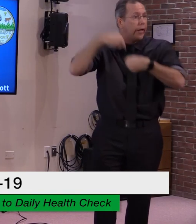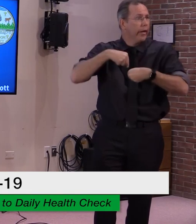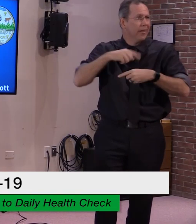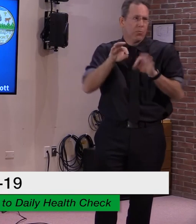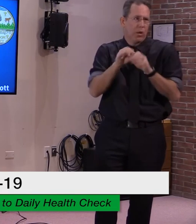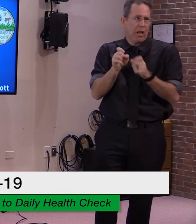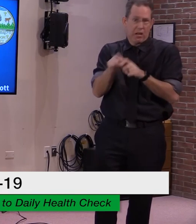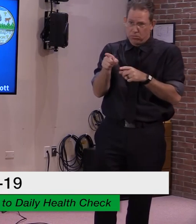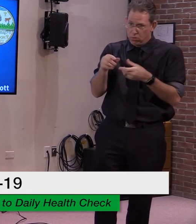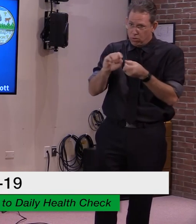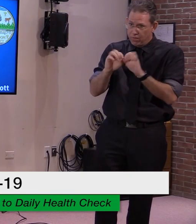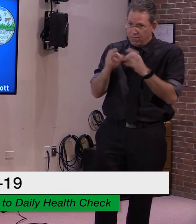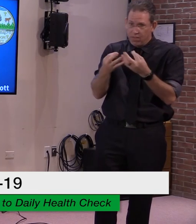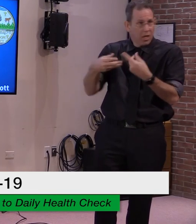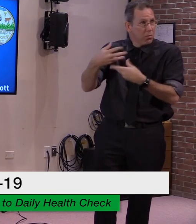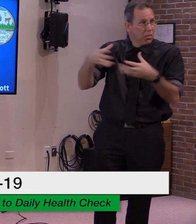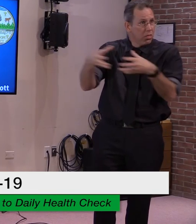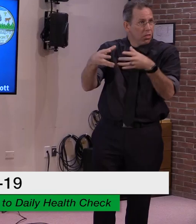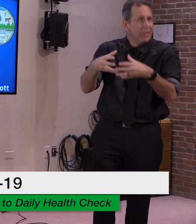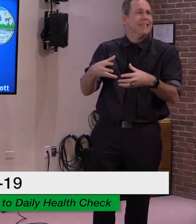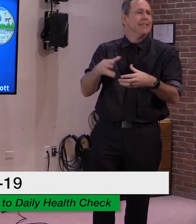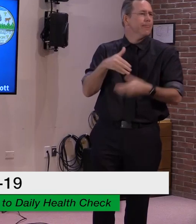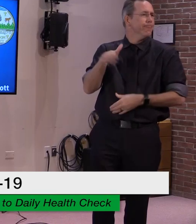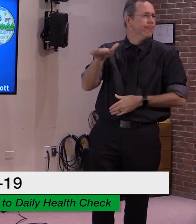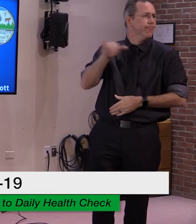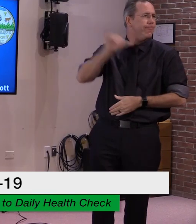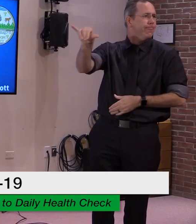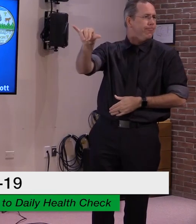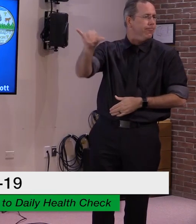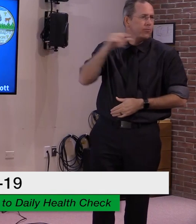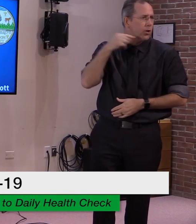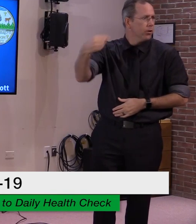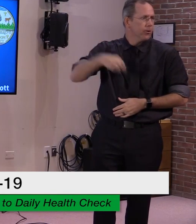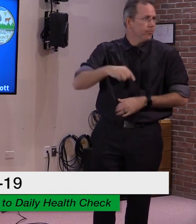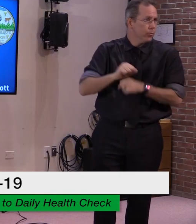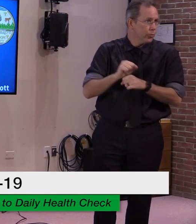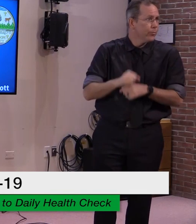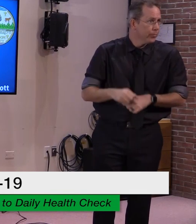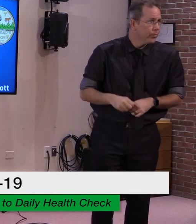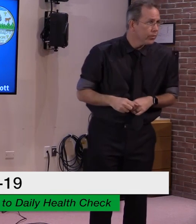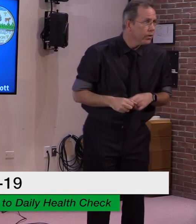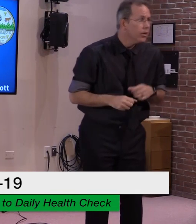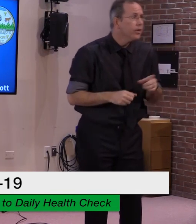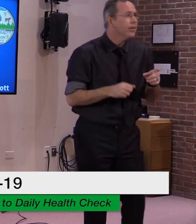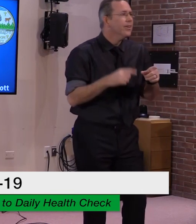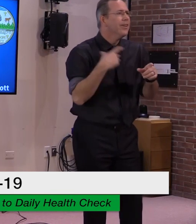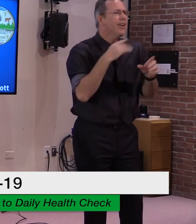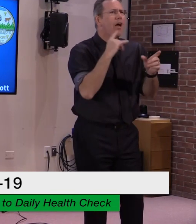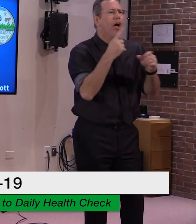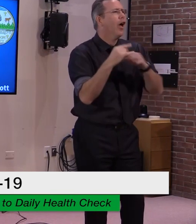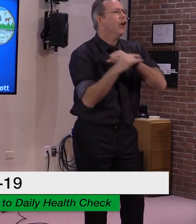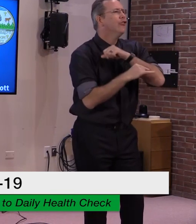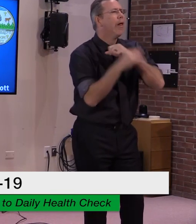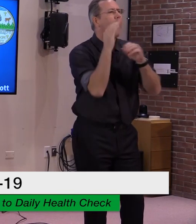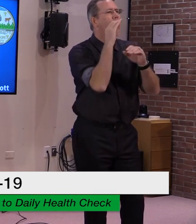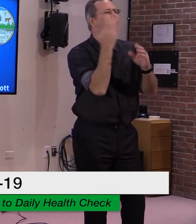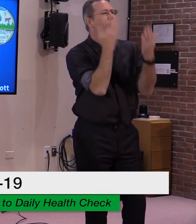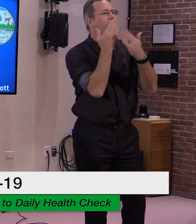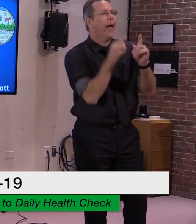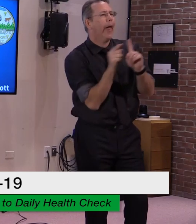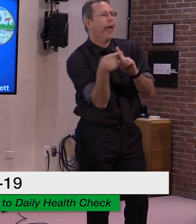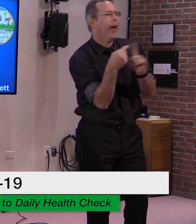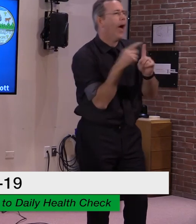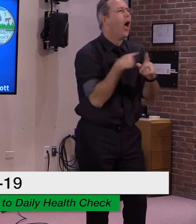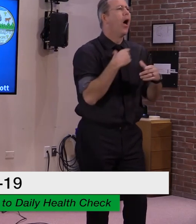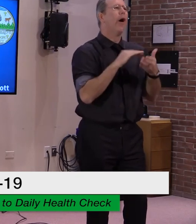is not meant as a way around the gathering ban this shouldn't be used as an excuse to get together with other households